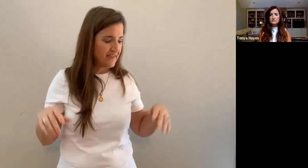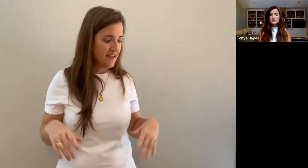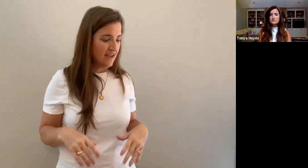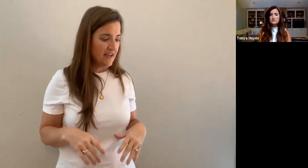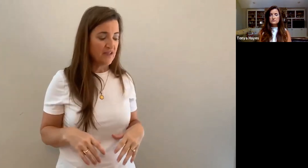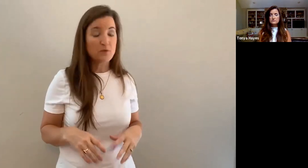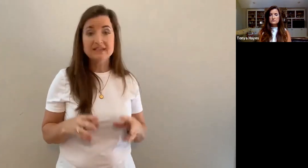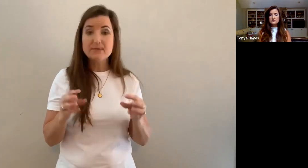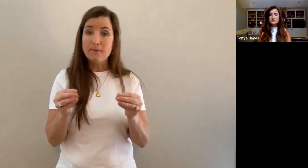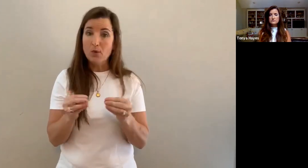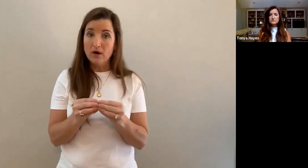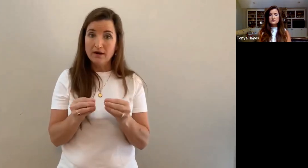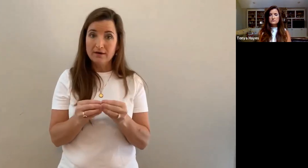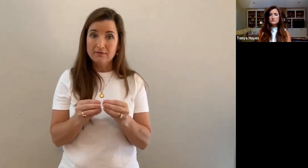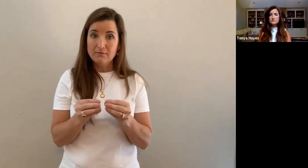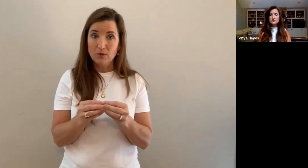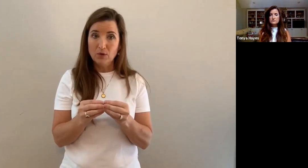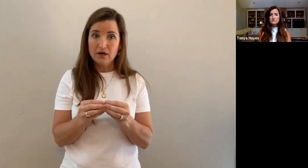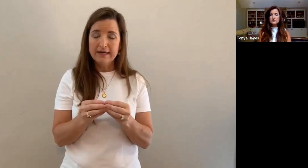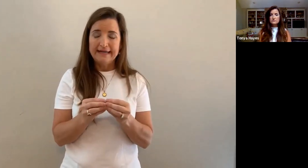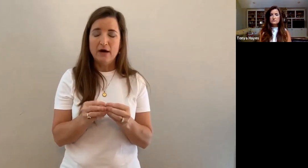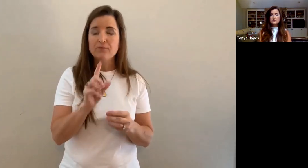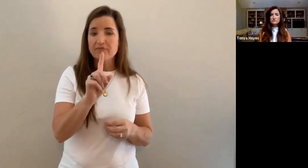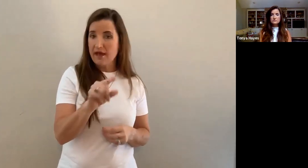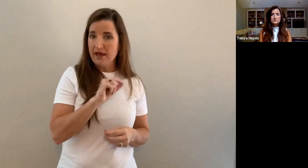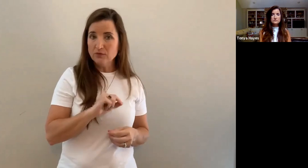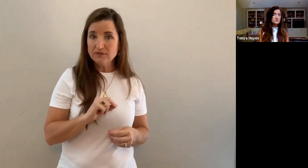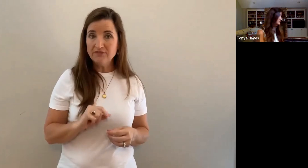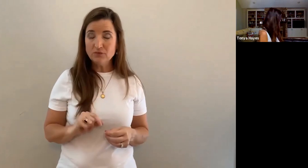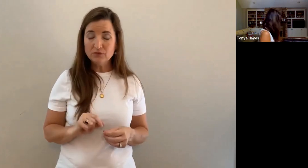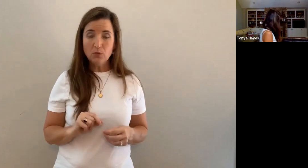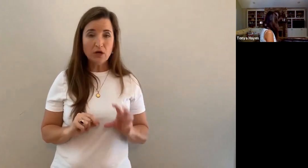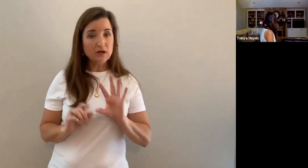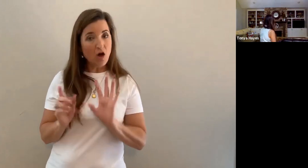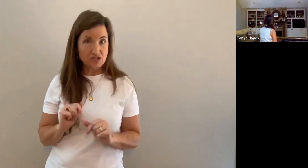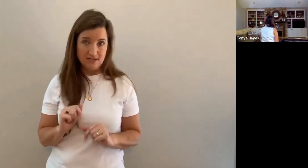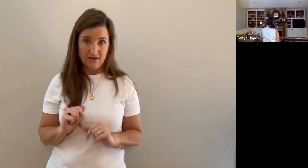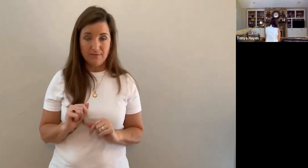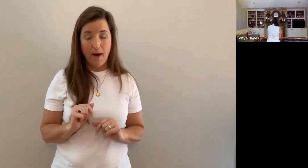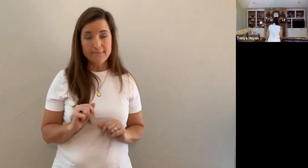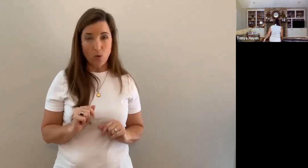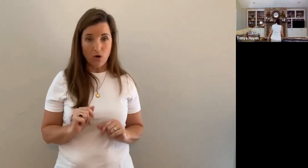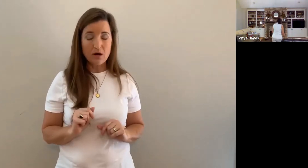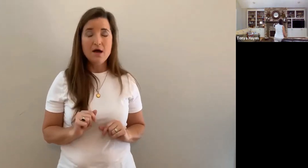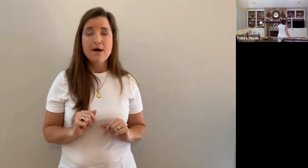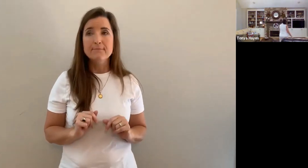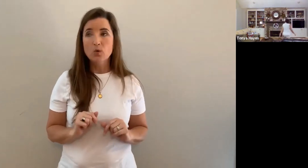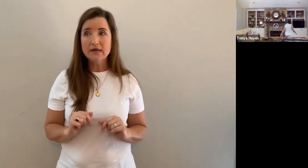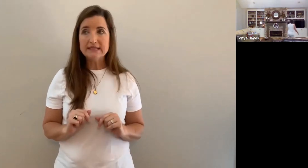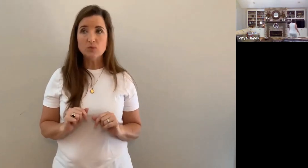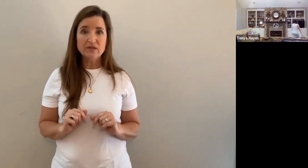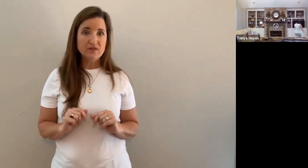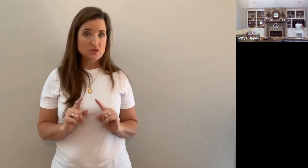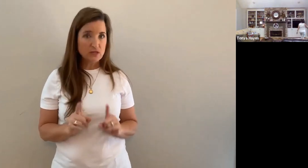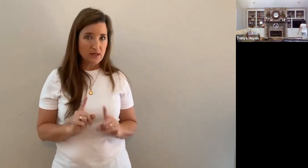done. Another one is more, more. Now, I will give you a little word of caution here about more.